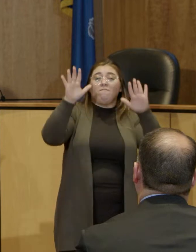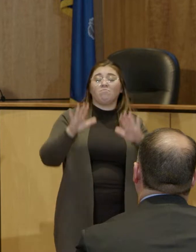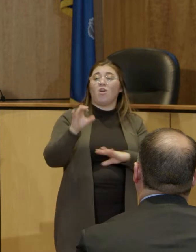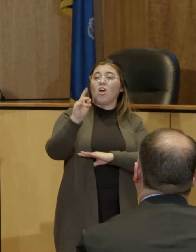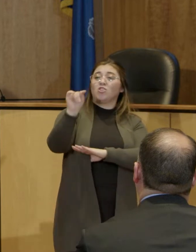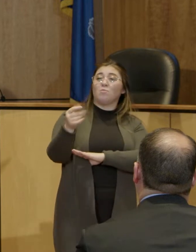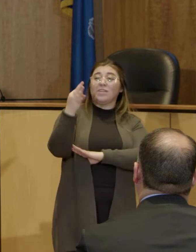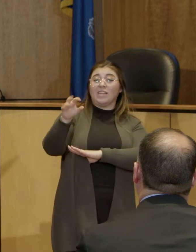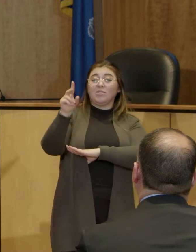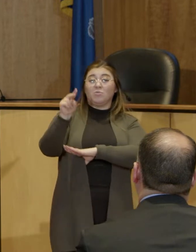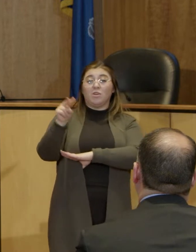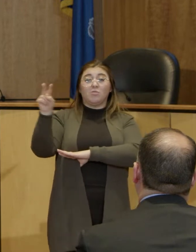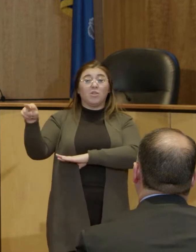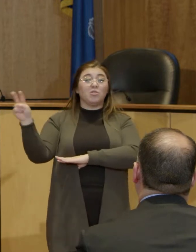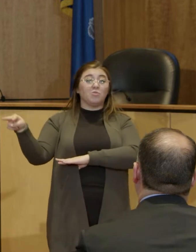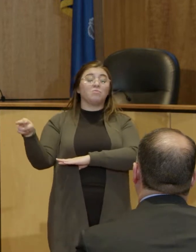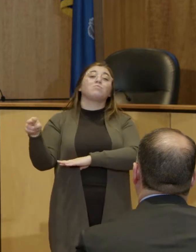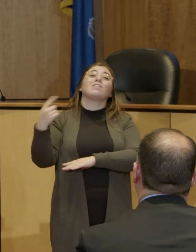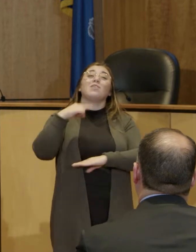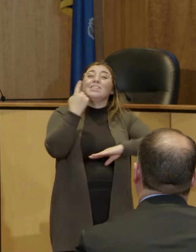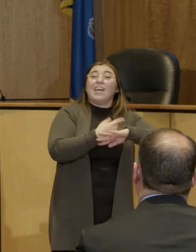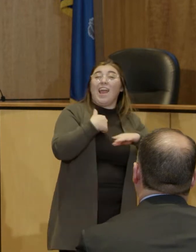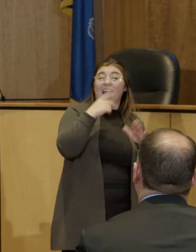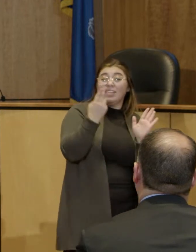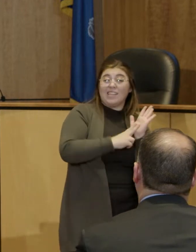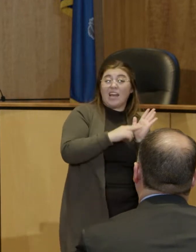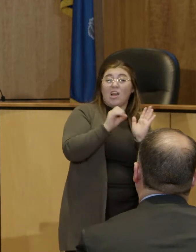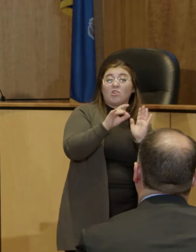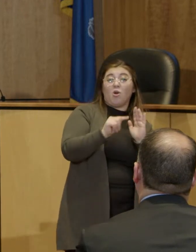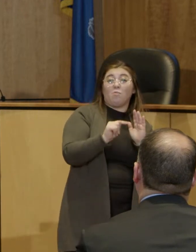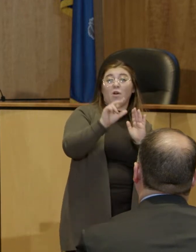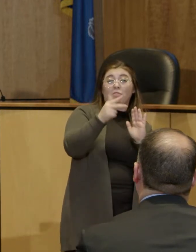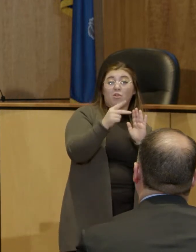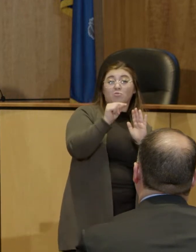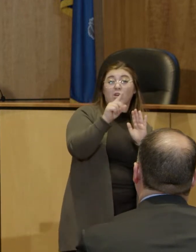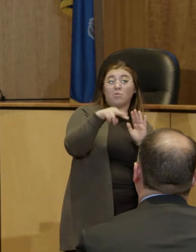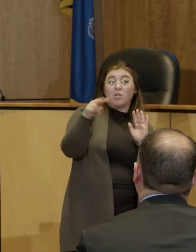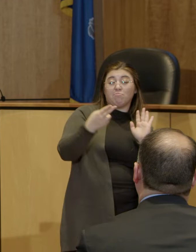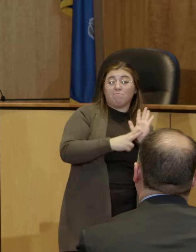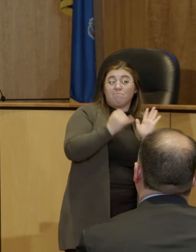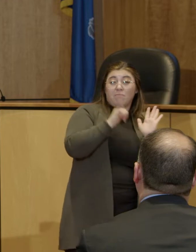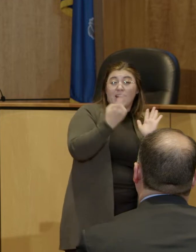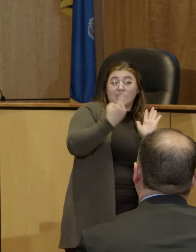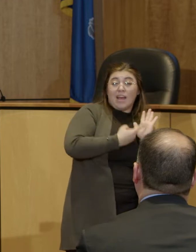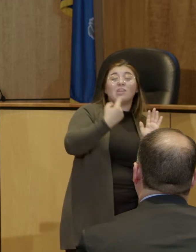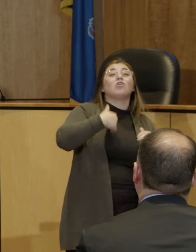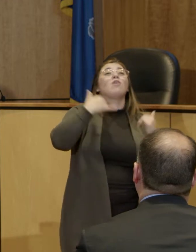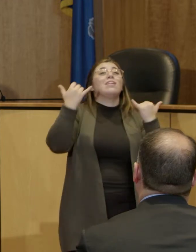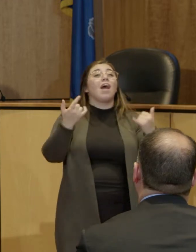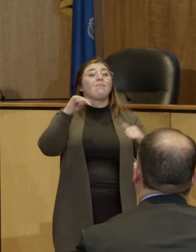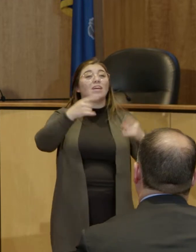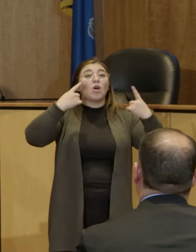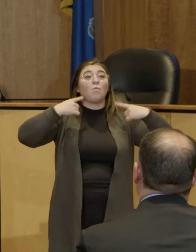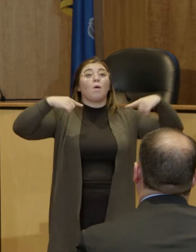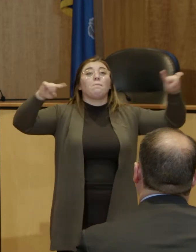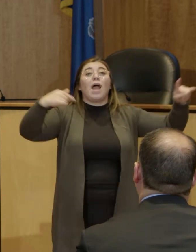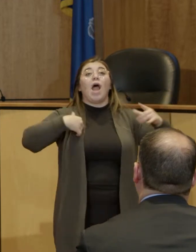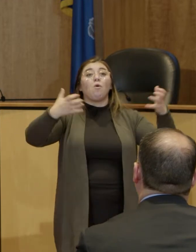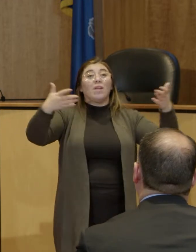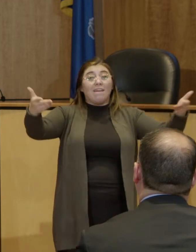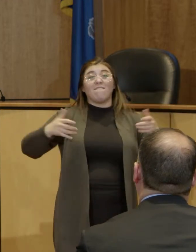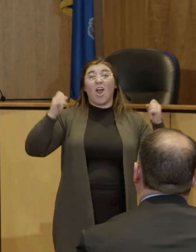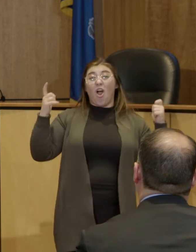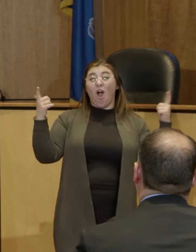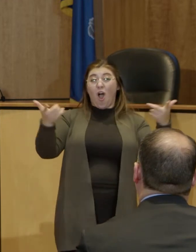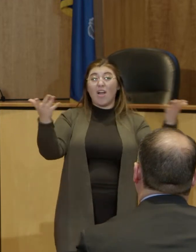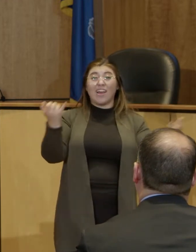2022. That was the day that I signed it. So now, that is our proclamation. I would like to invite everyone here, and if you